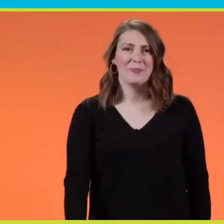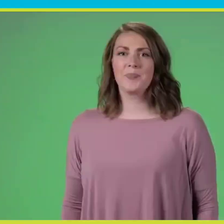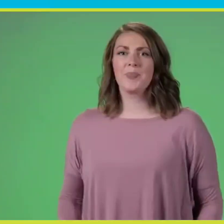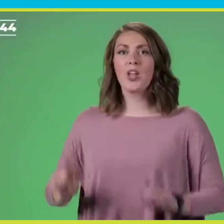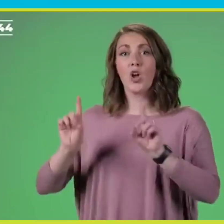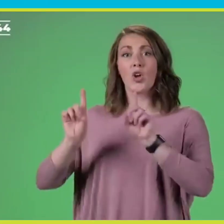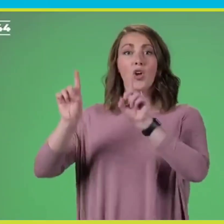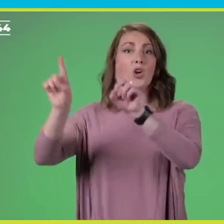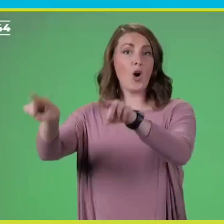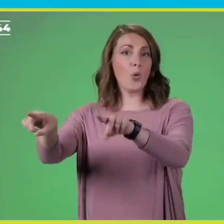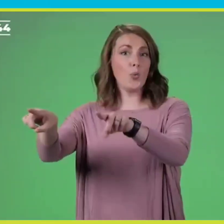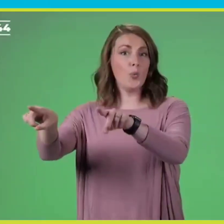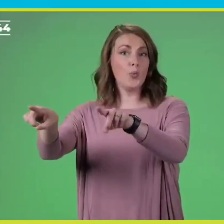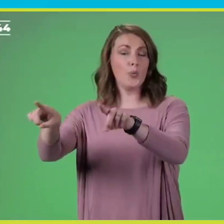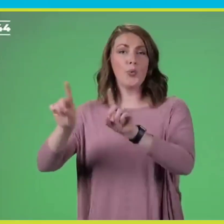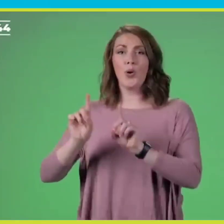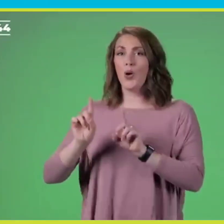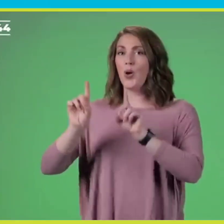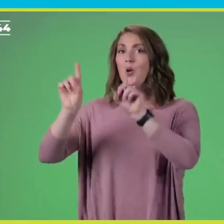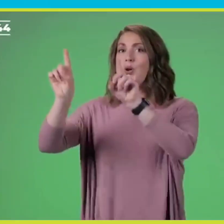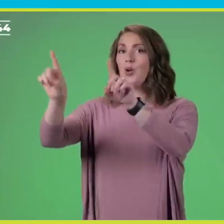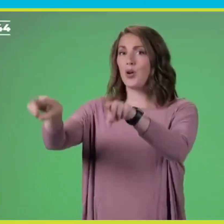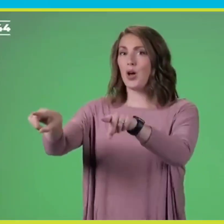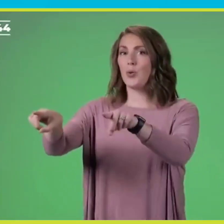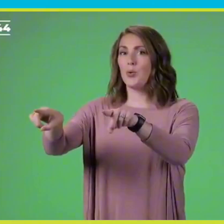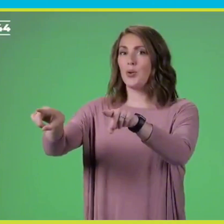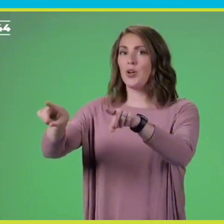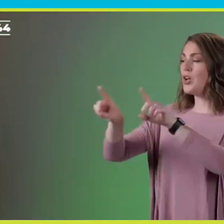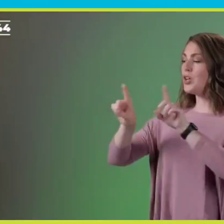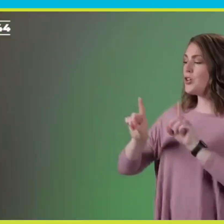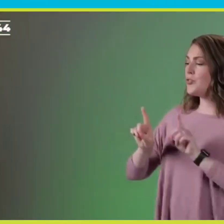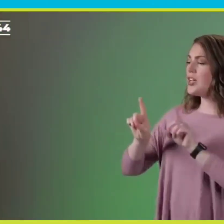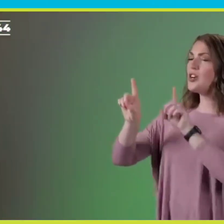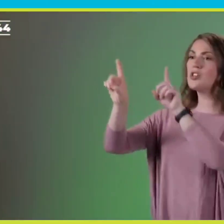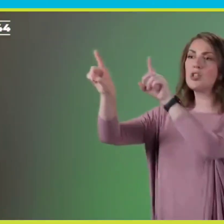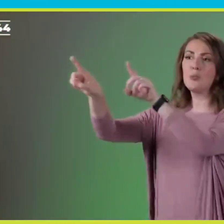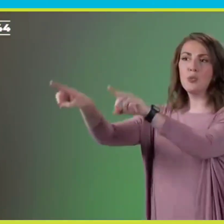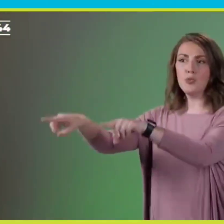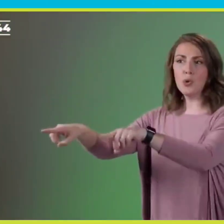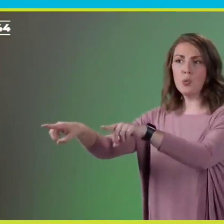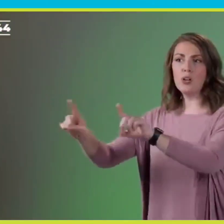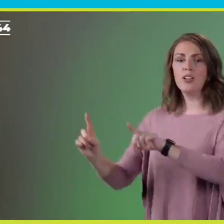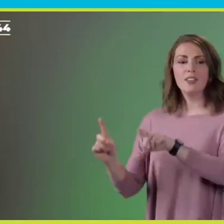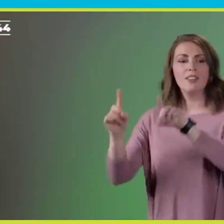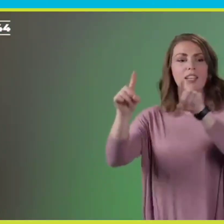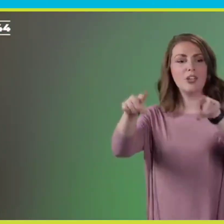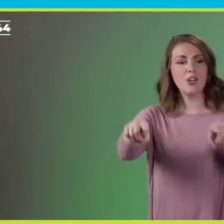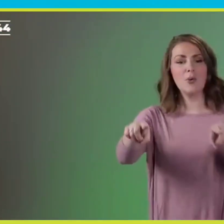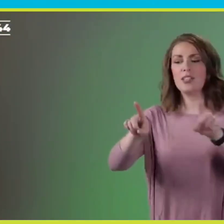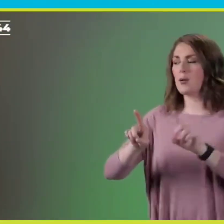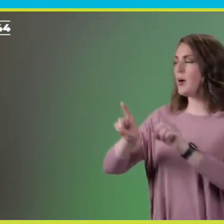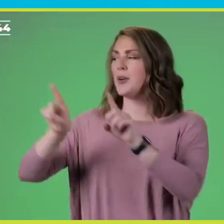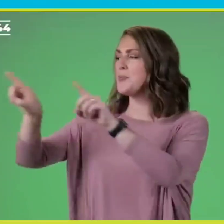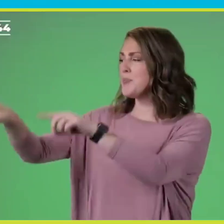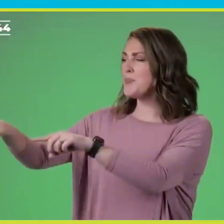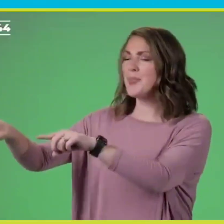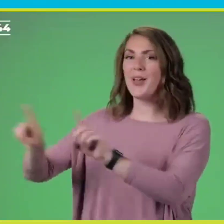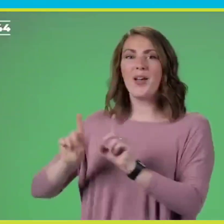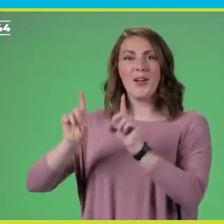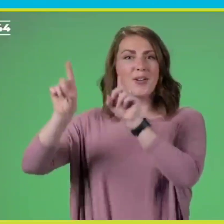Bathroom. Go. Go. Your fingers move forward like you're going